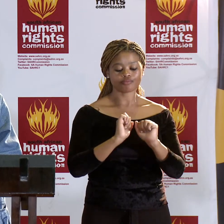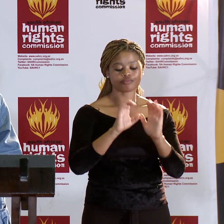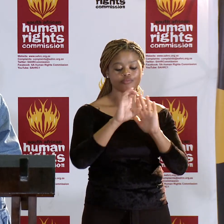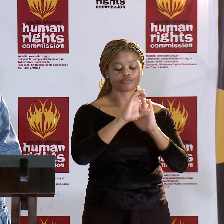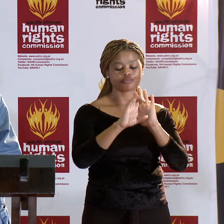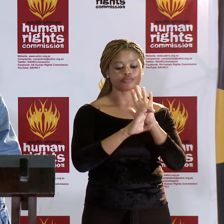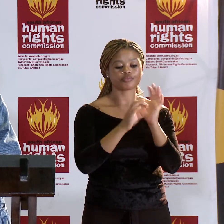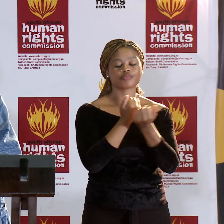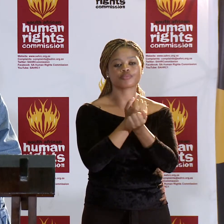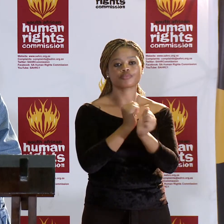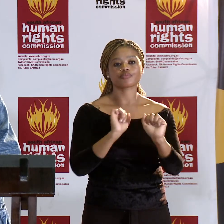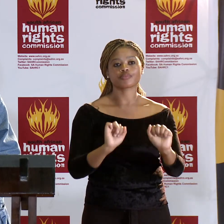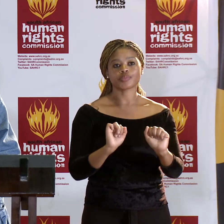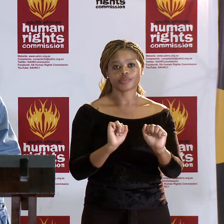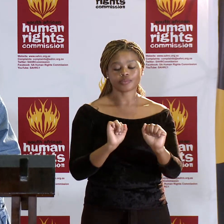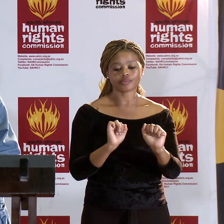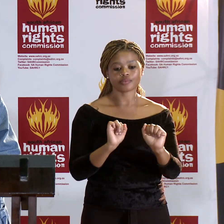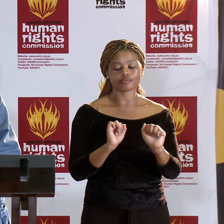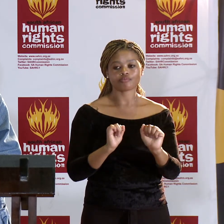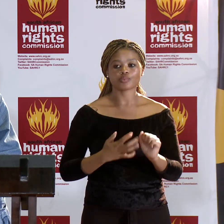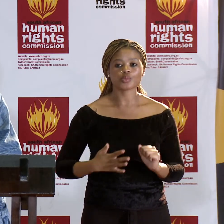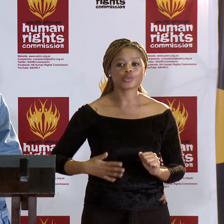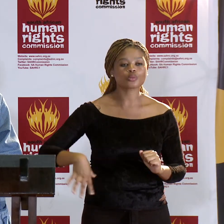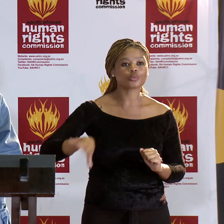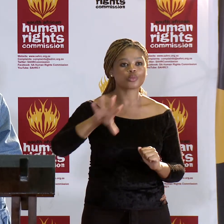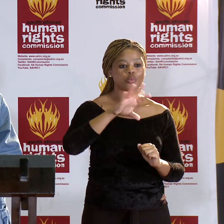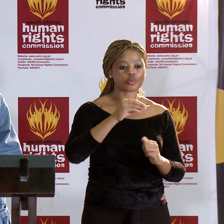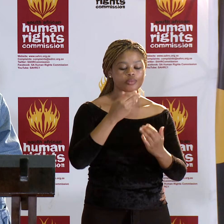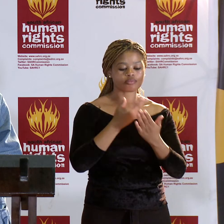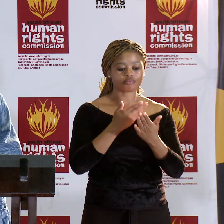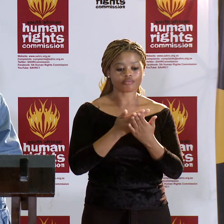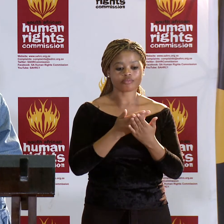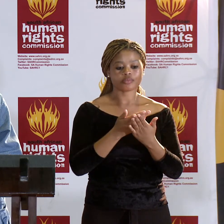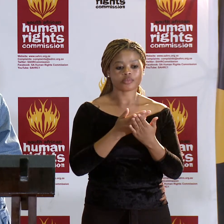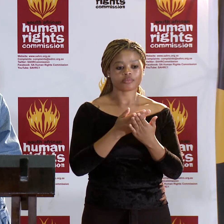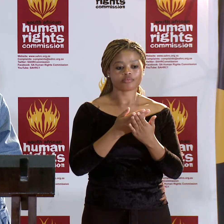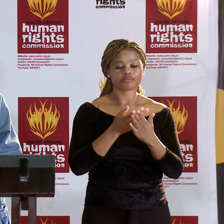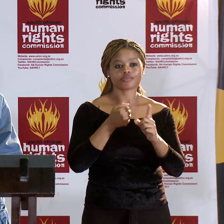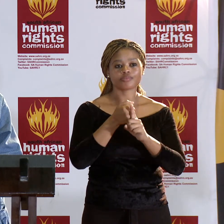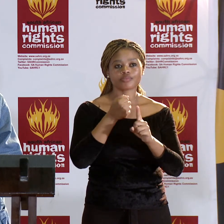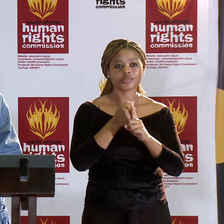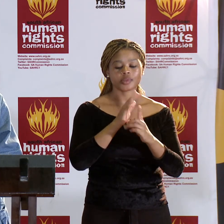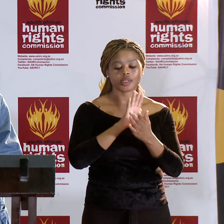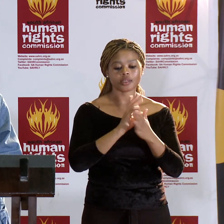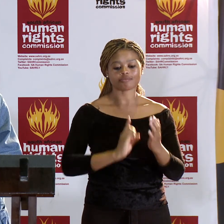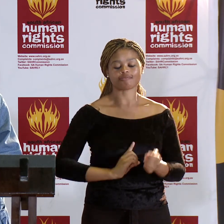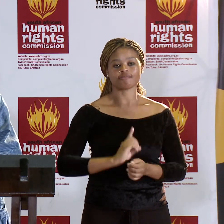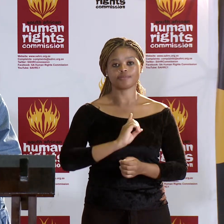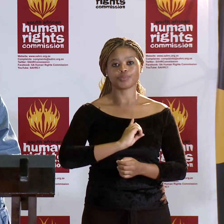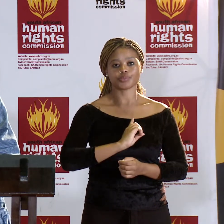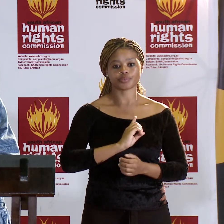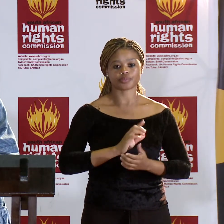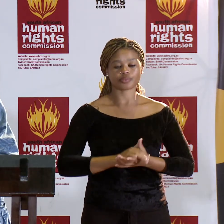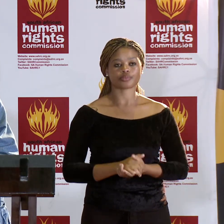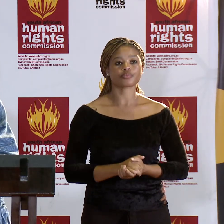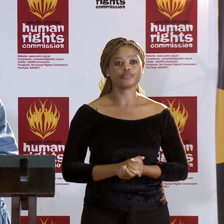constitutional democracy, everyone can actually come out of that fight with some dignity.